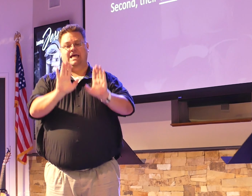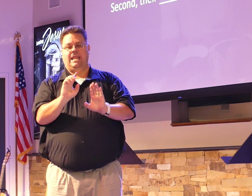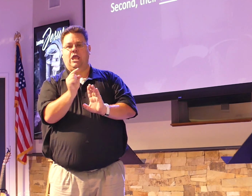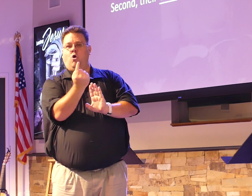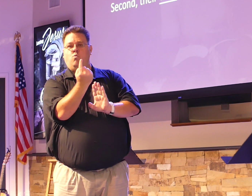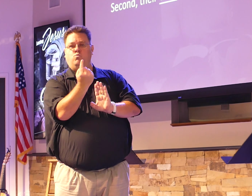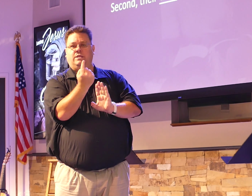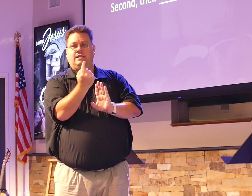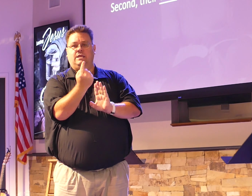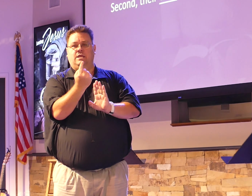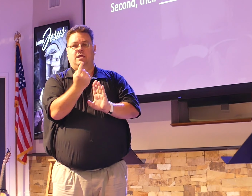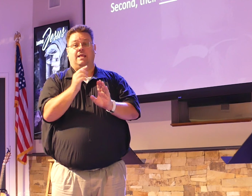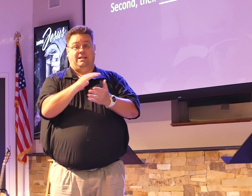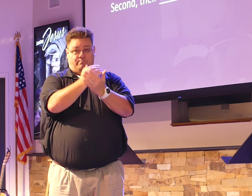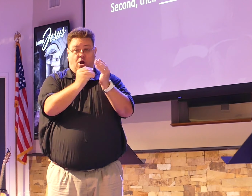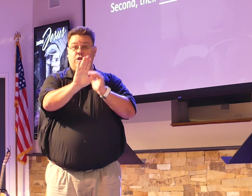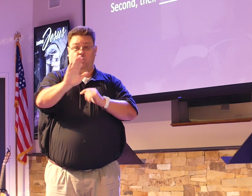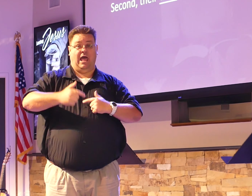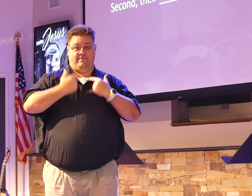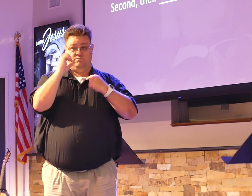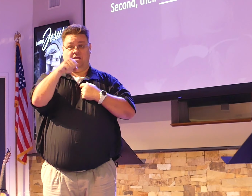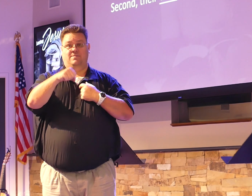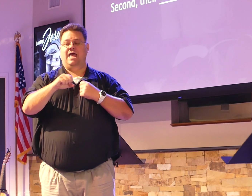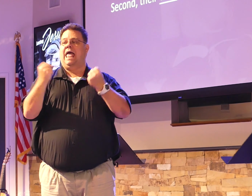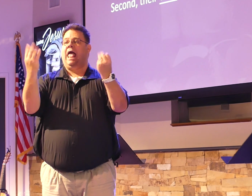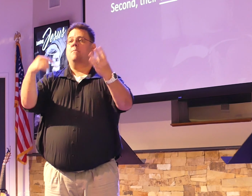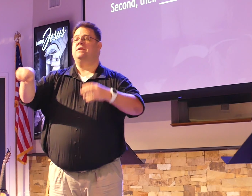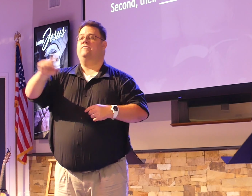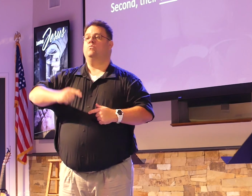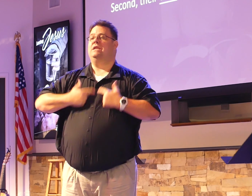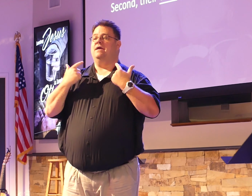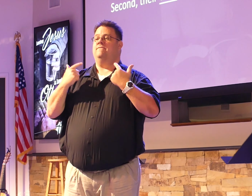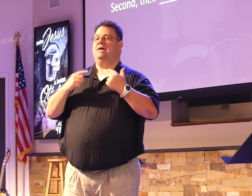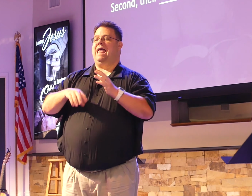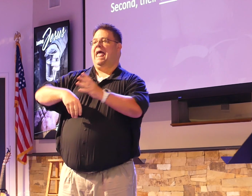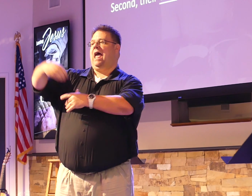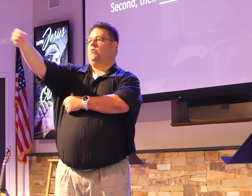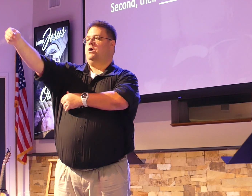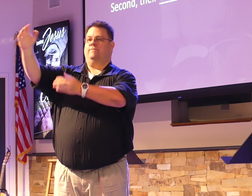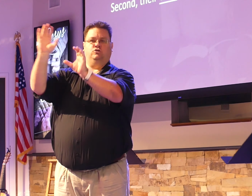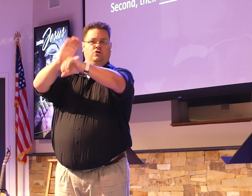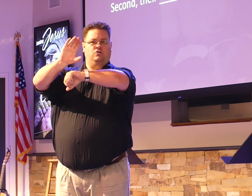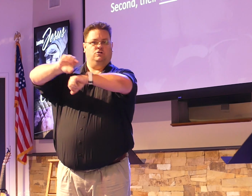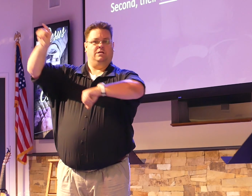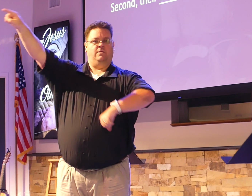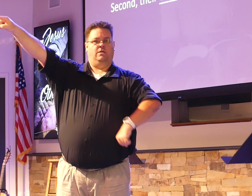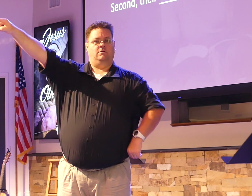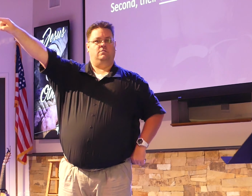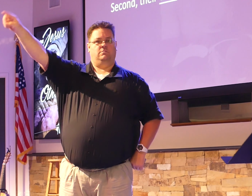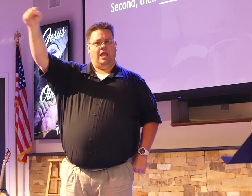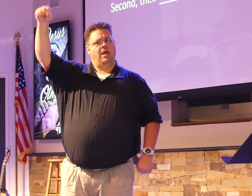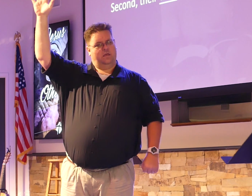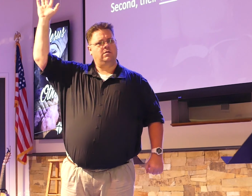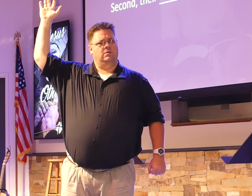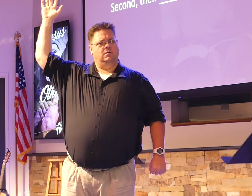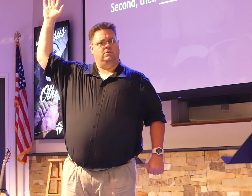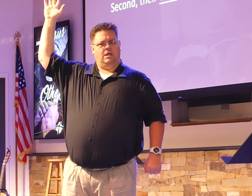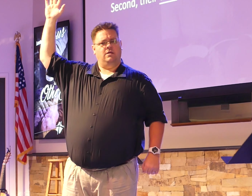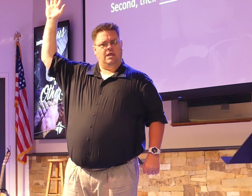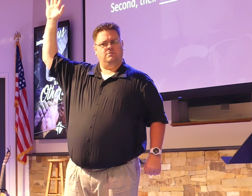part of your life. But, I mean, how many of you have a life outside of church? Raise your hand if you have a life outside of church. Every hand should go up. I don't